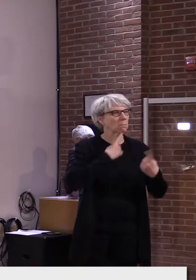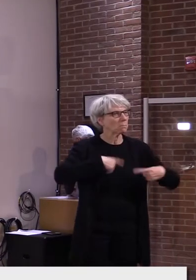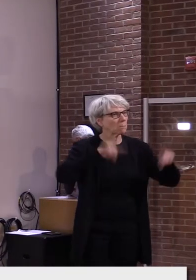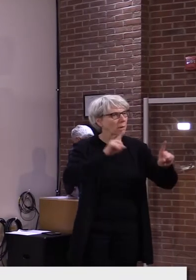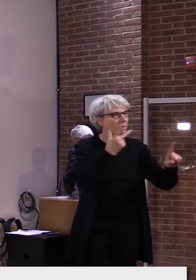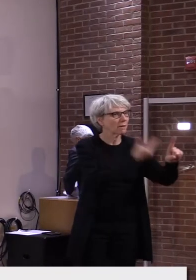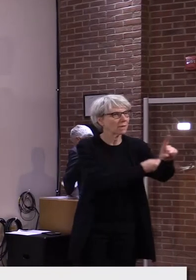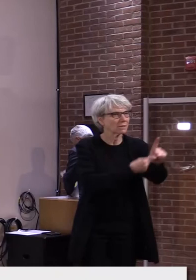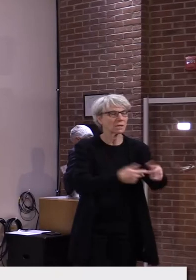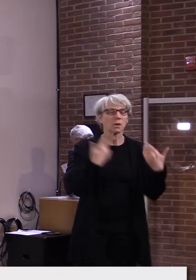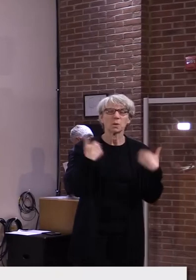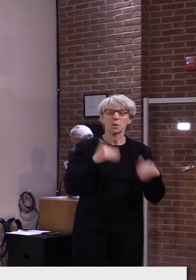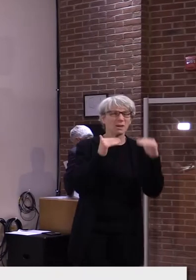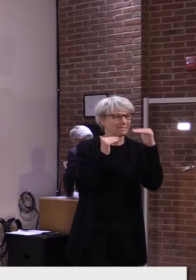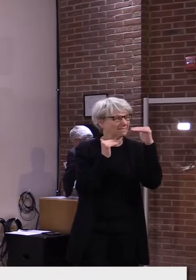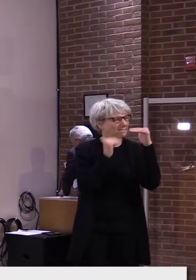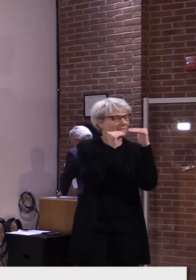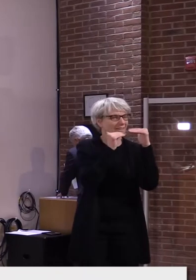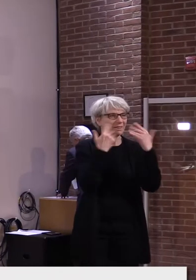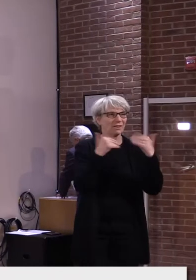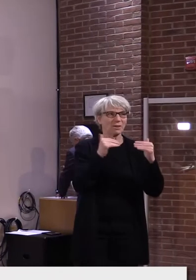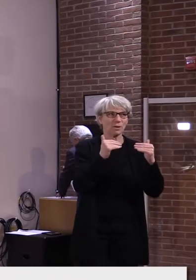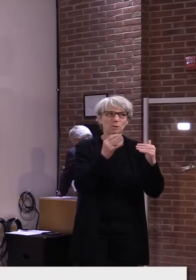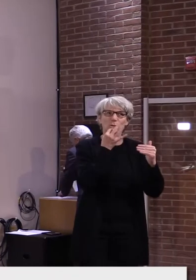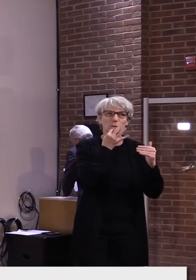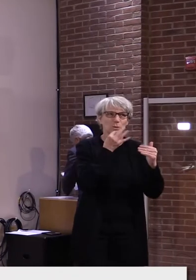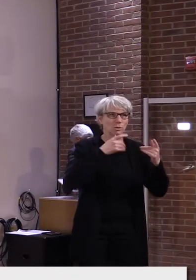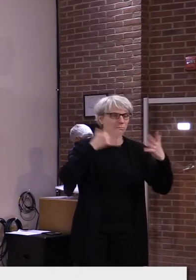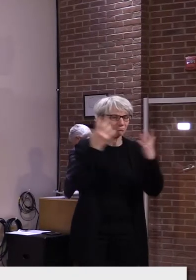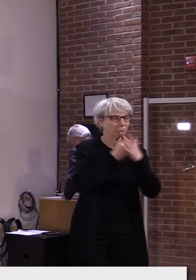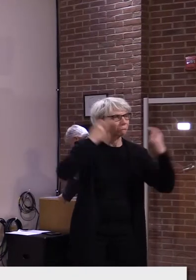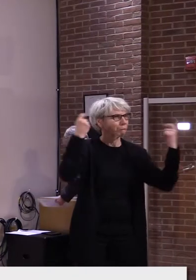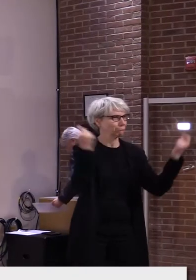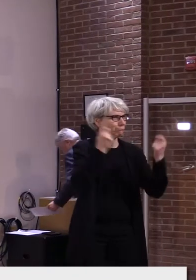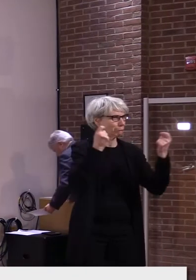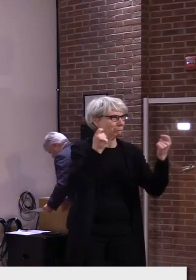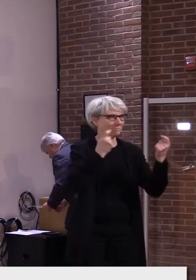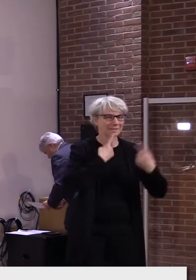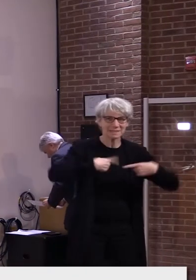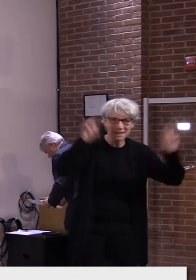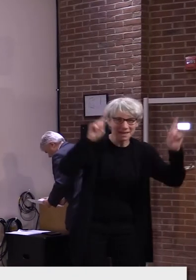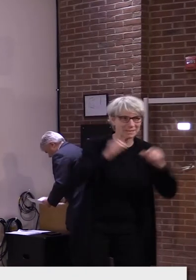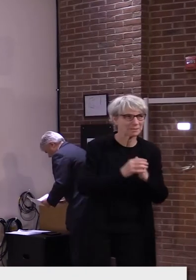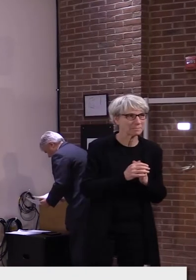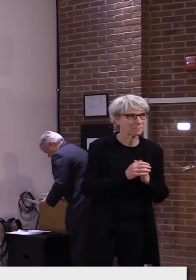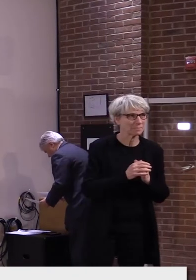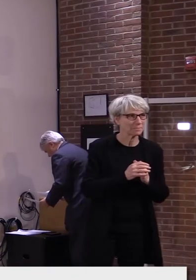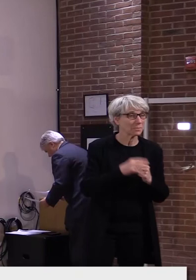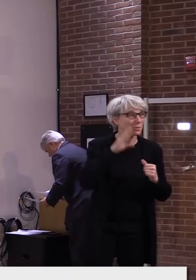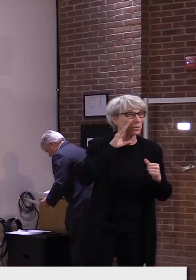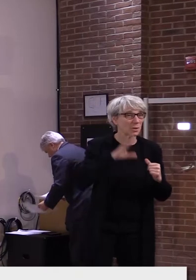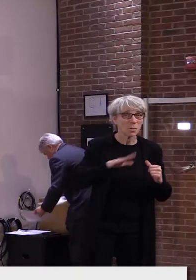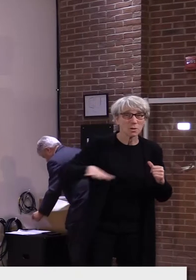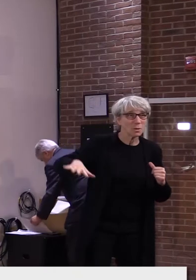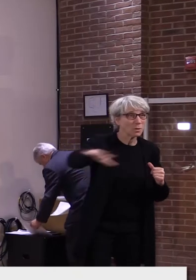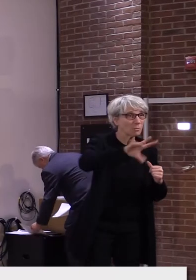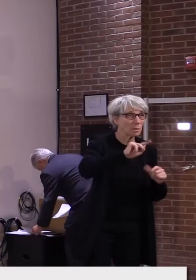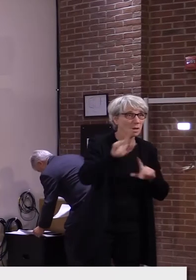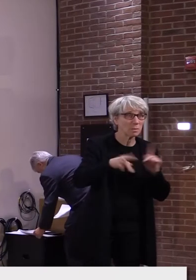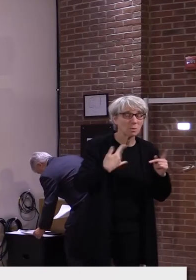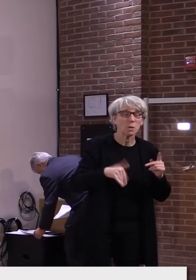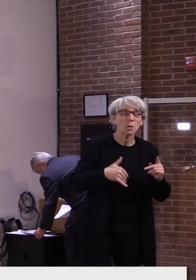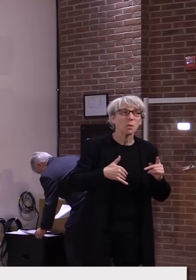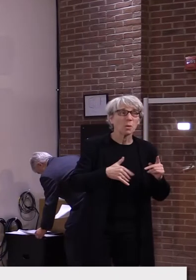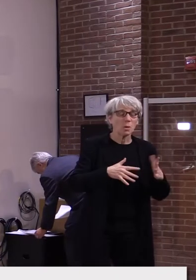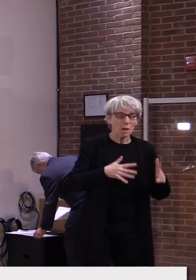to celebrate that success. Vermonters have worked hard throughout the pandemic, and your patience and